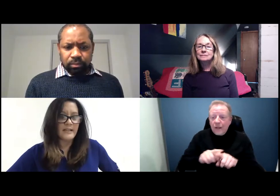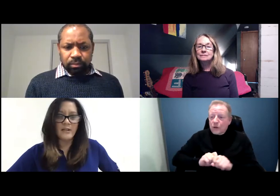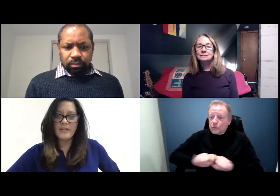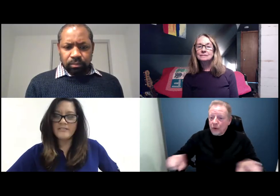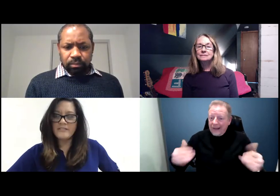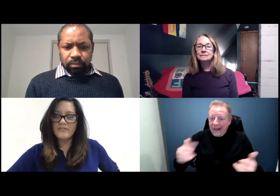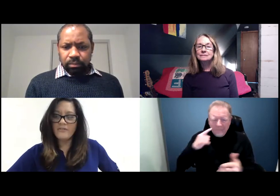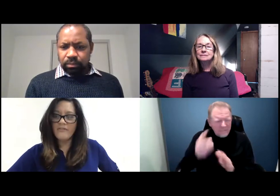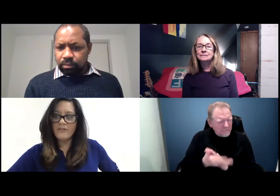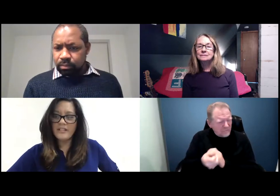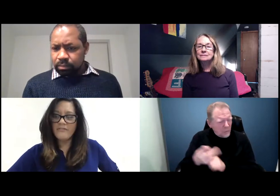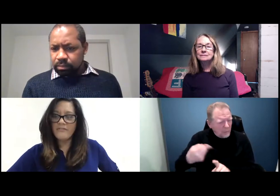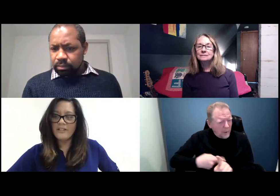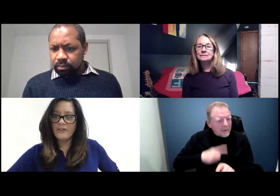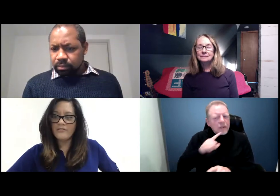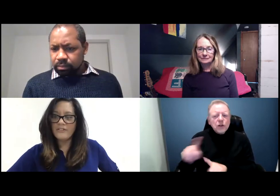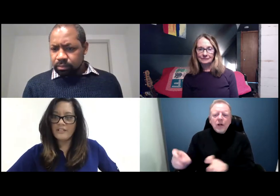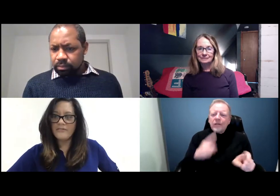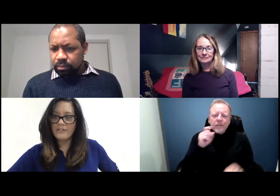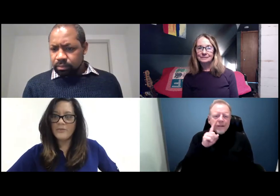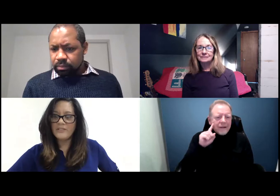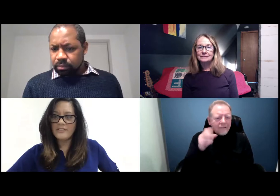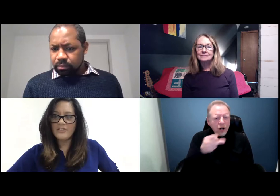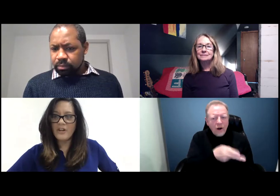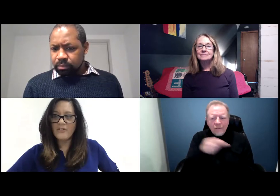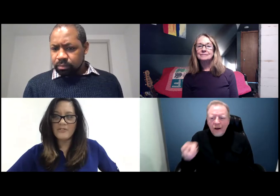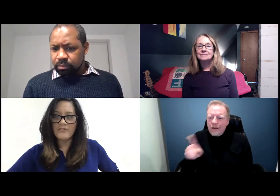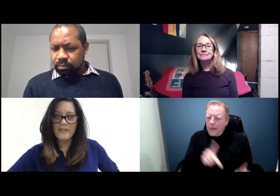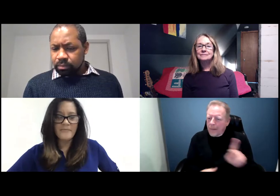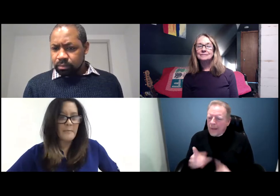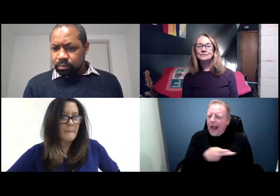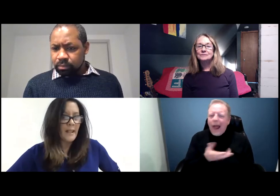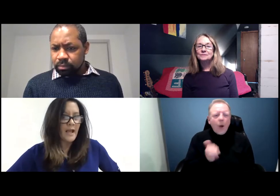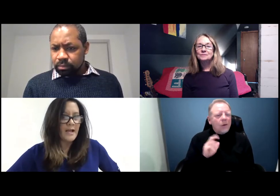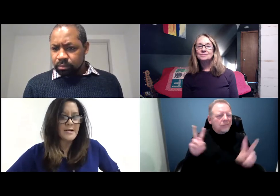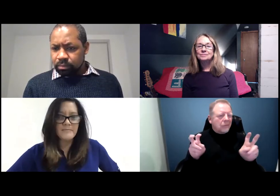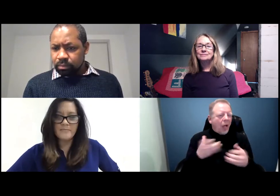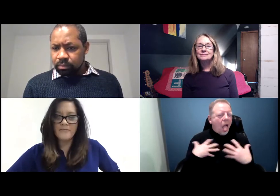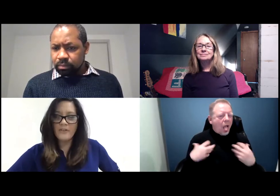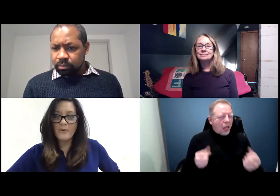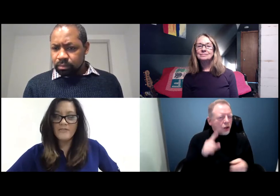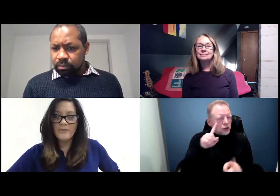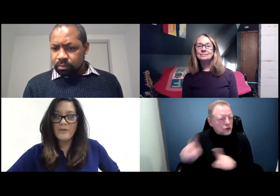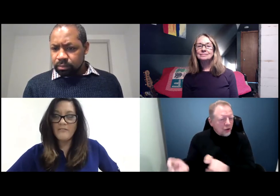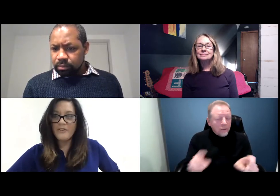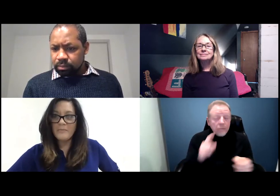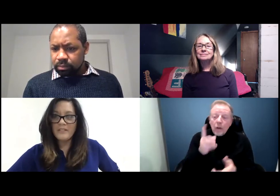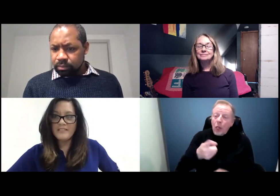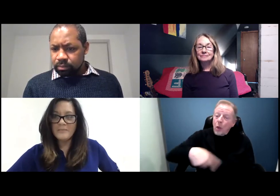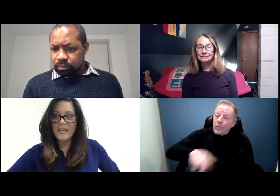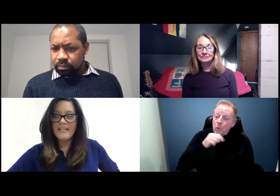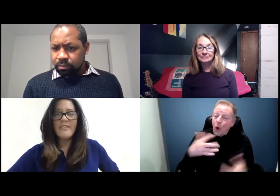months now is the survey for deaf and hard of hearing individuals, and it's our health survey. For those of you who have